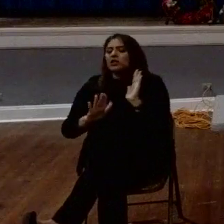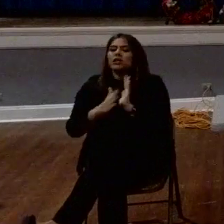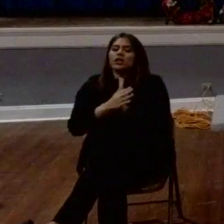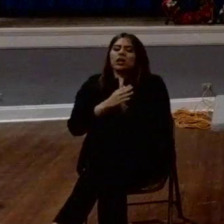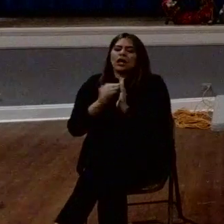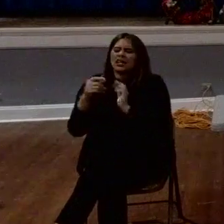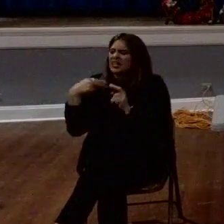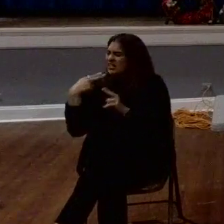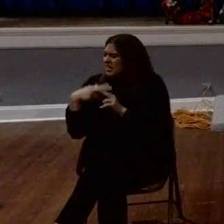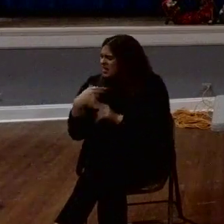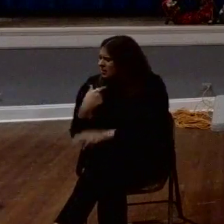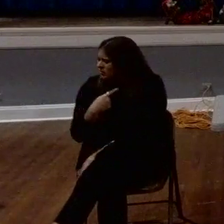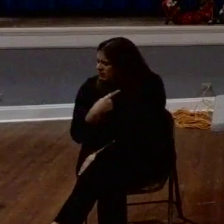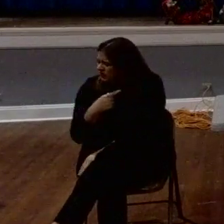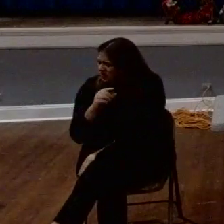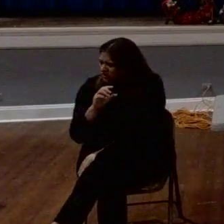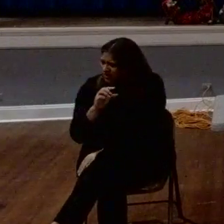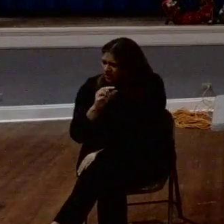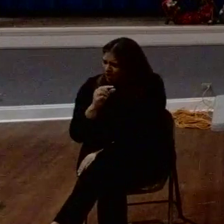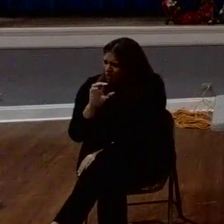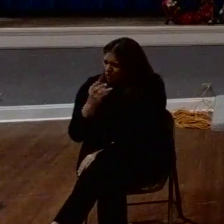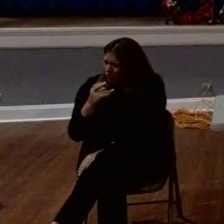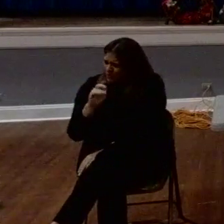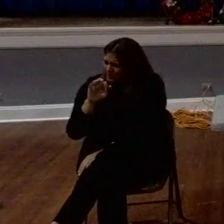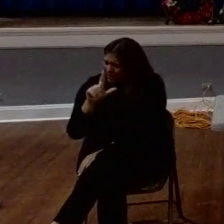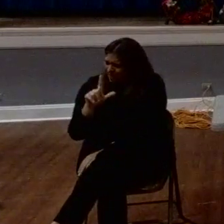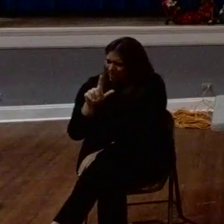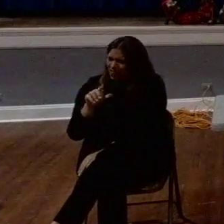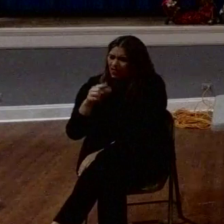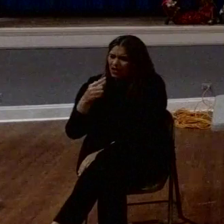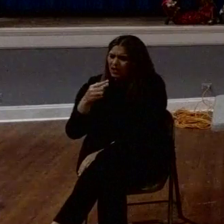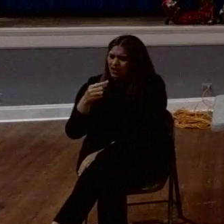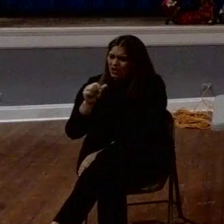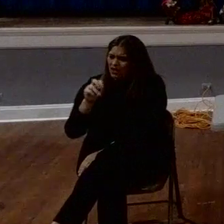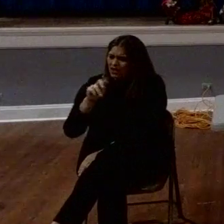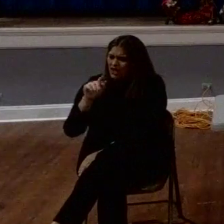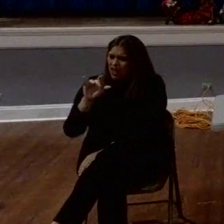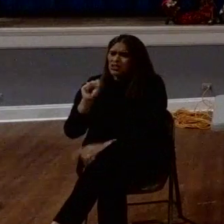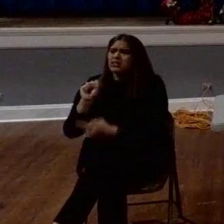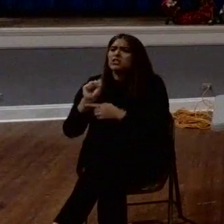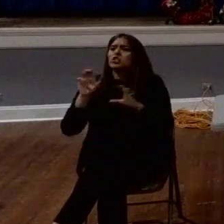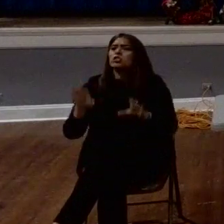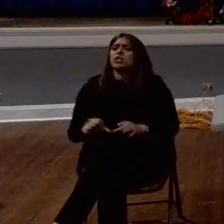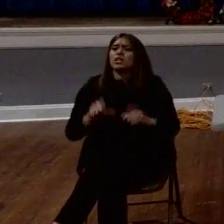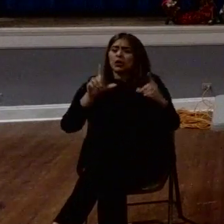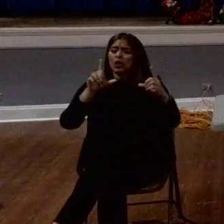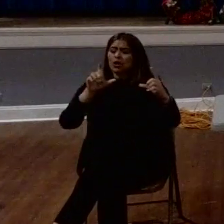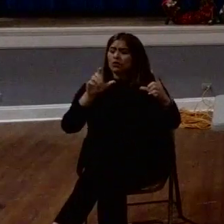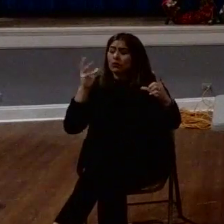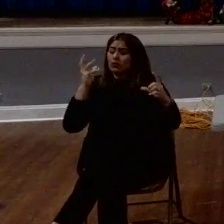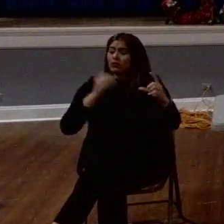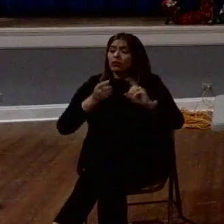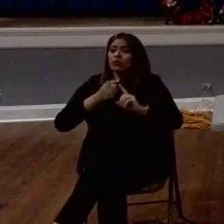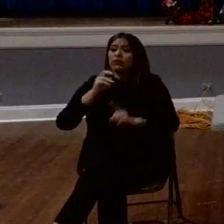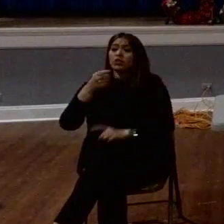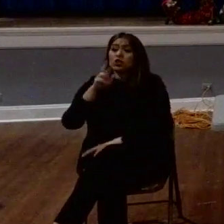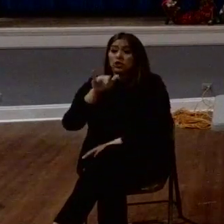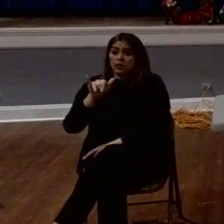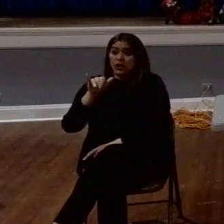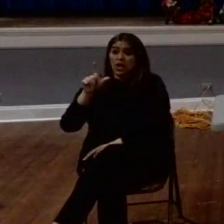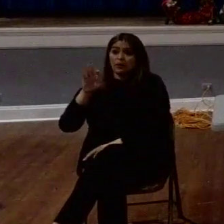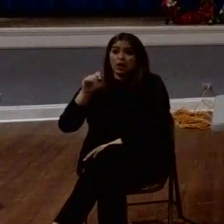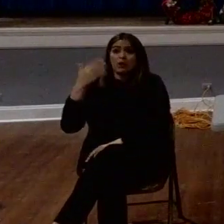What's her name? Giselle Gonzalez did this beautiful photo from Cherry and Lamar. So we want to make sure that view